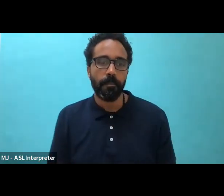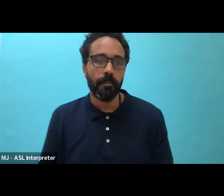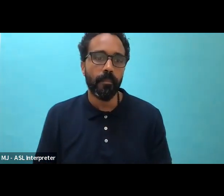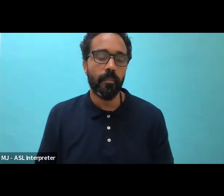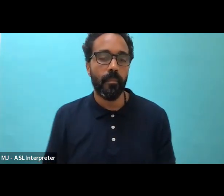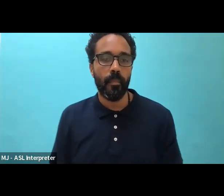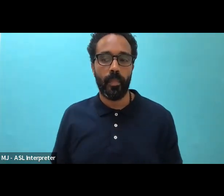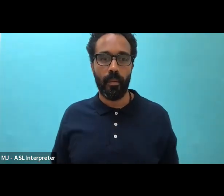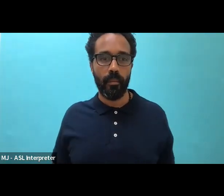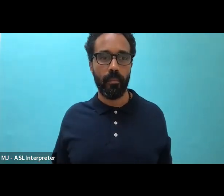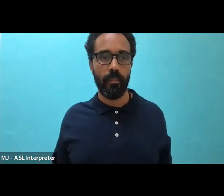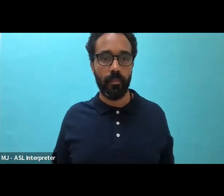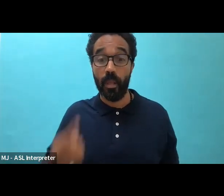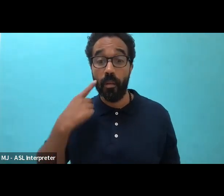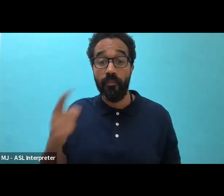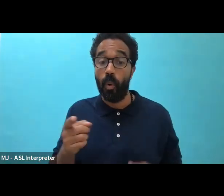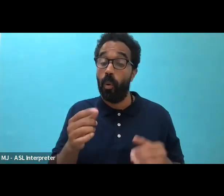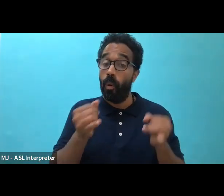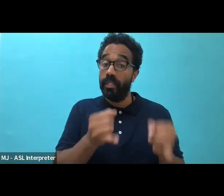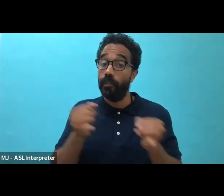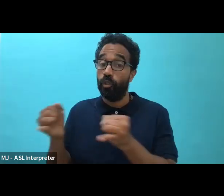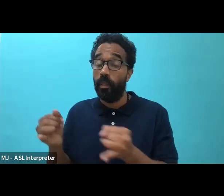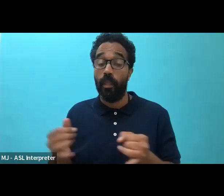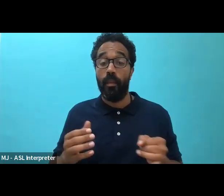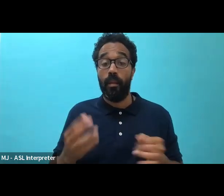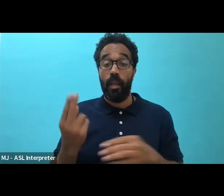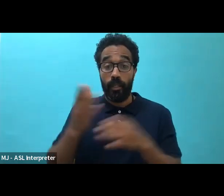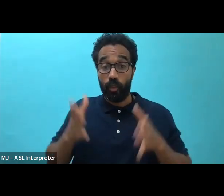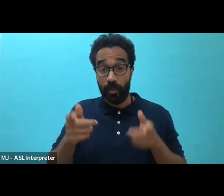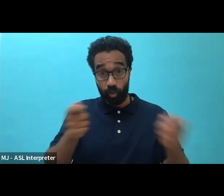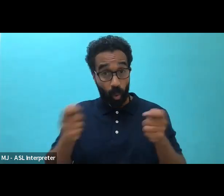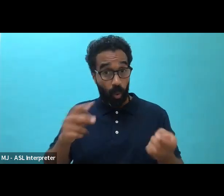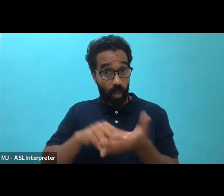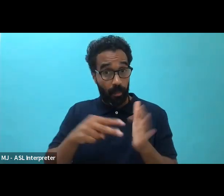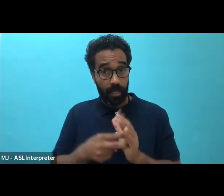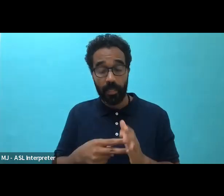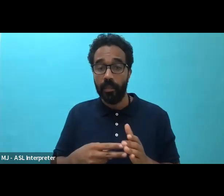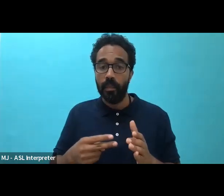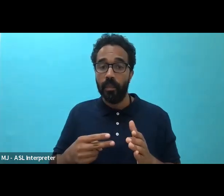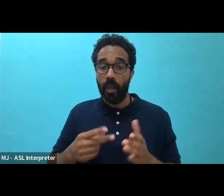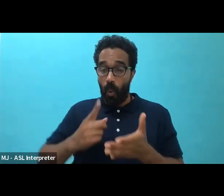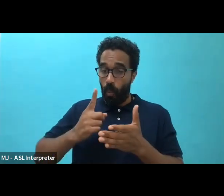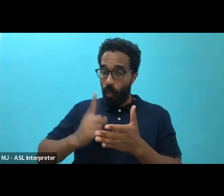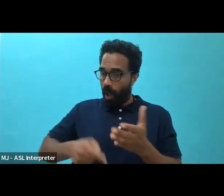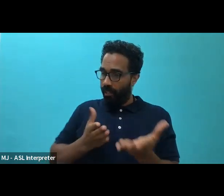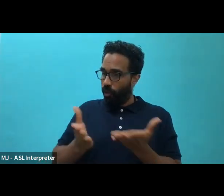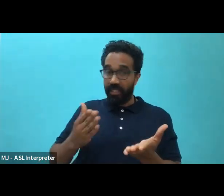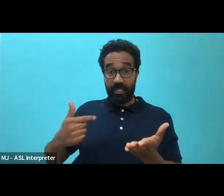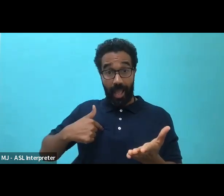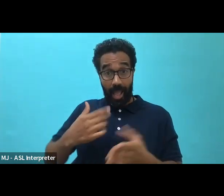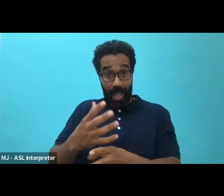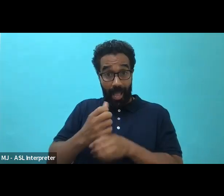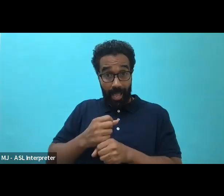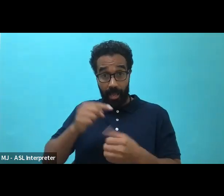At the individual level, consumer control means control over the services we receive. It